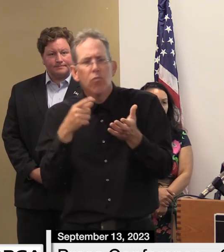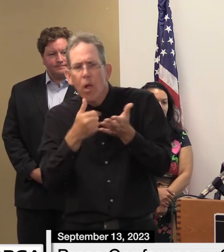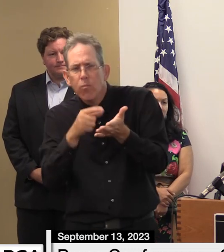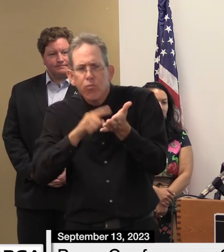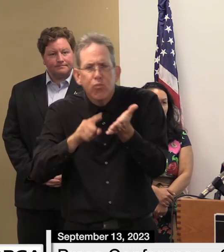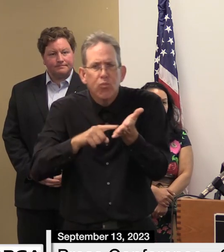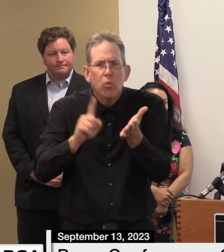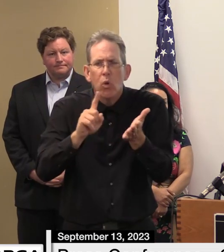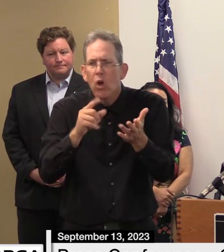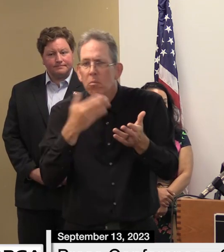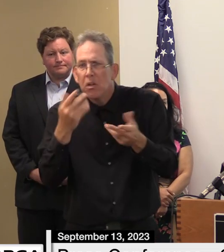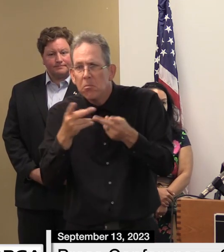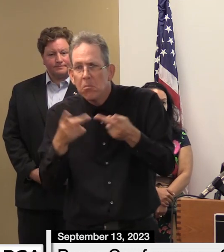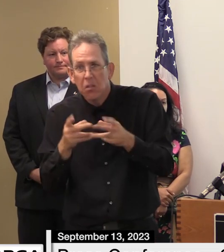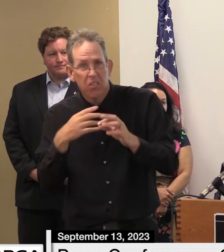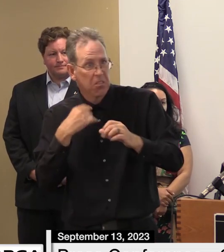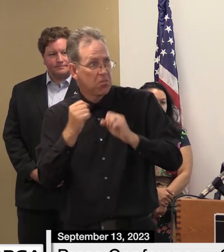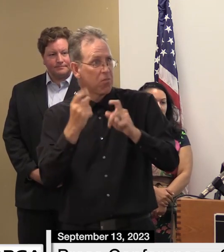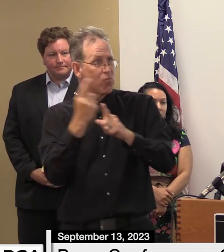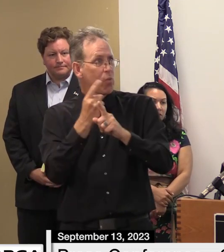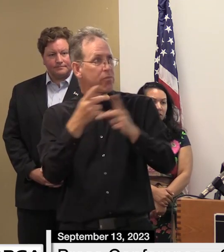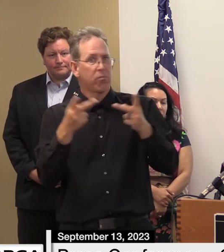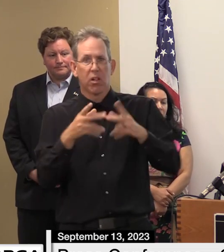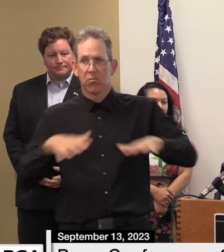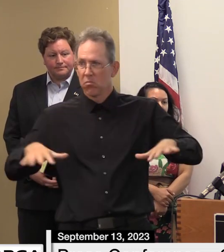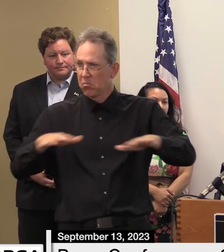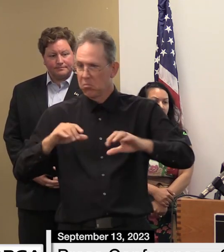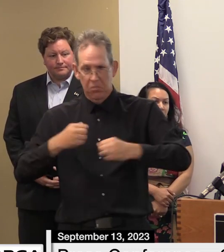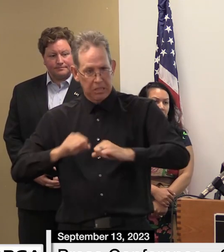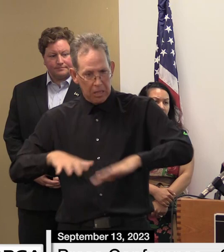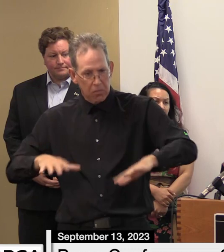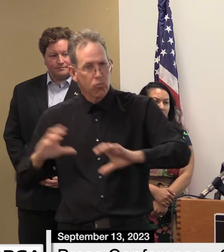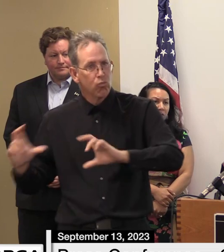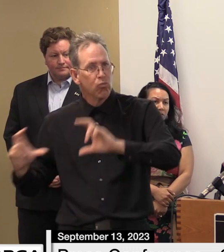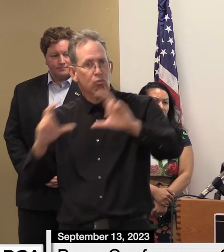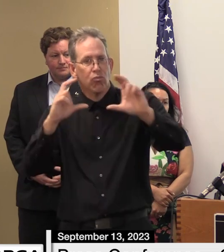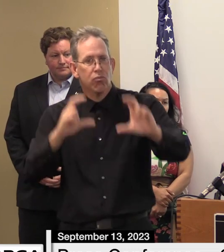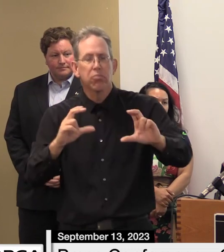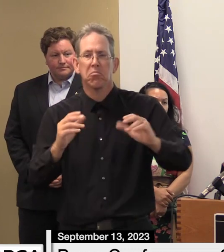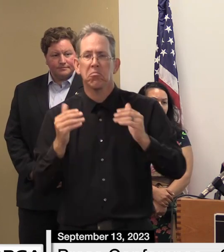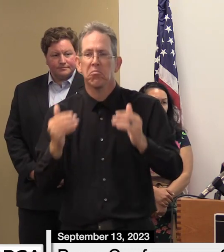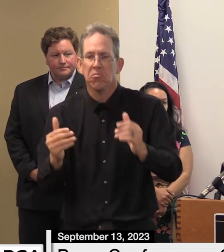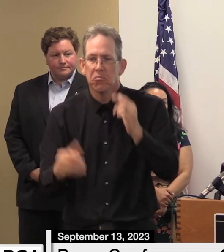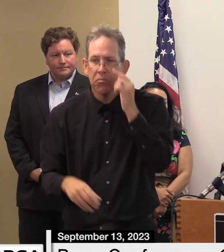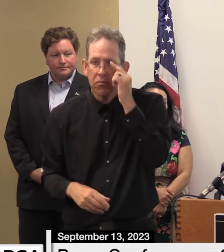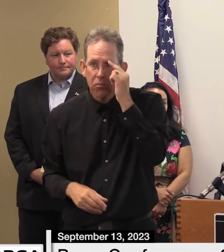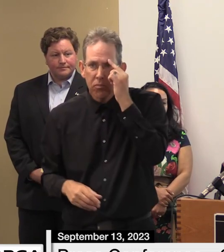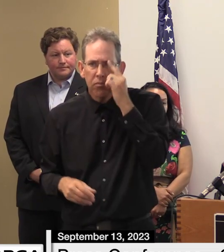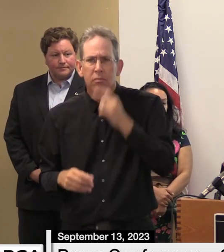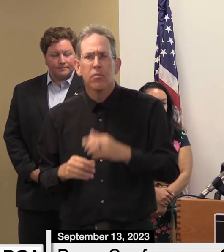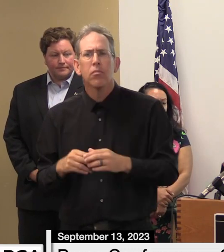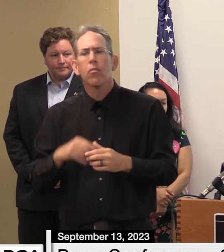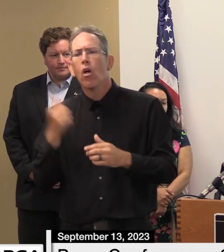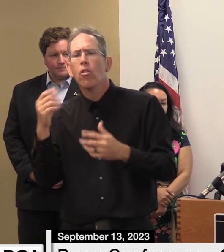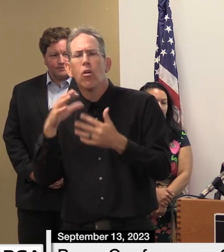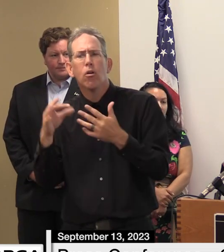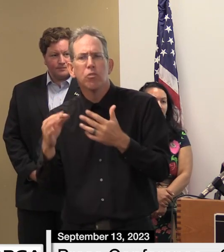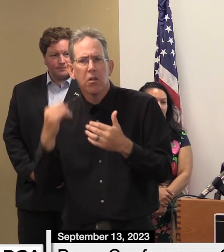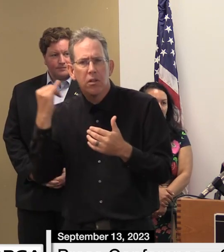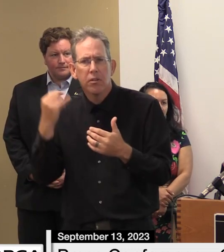spot, and if it's suitable, we would place it there. And then the last option we're talking about is taking a look at group